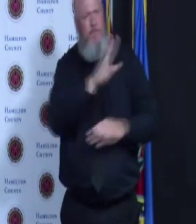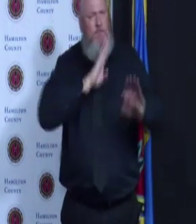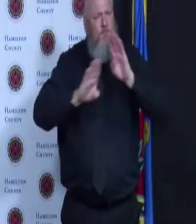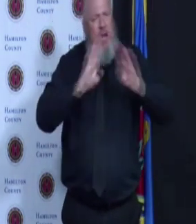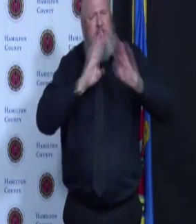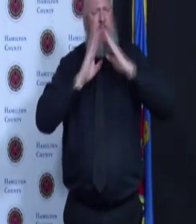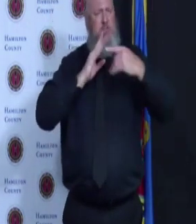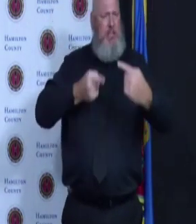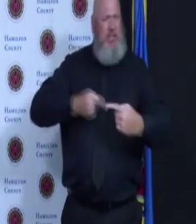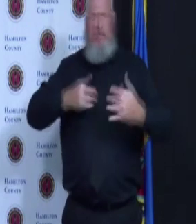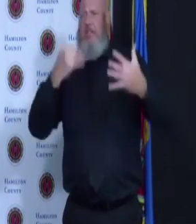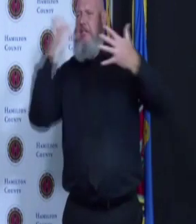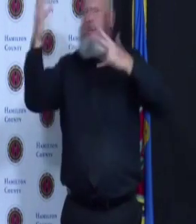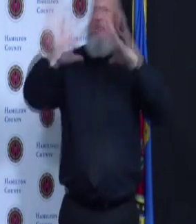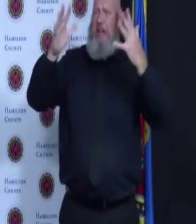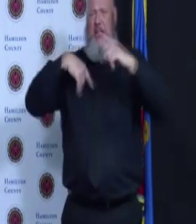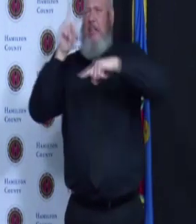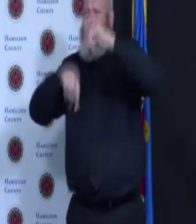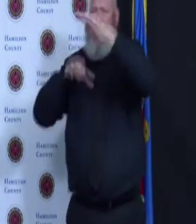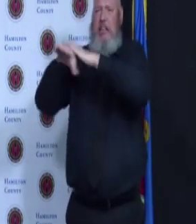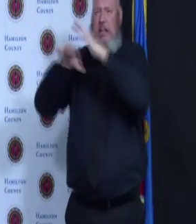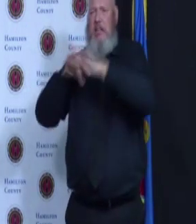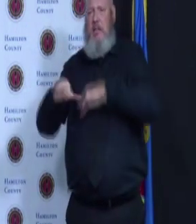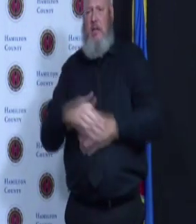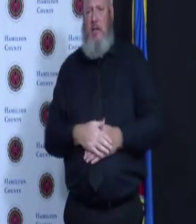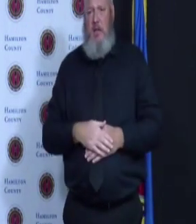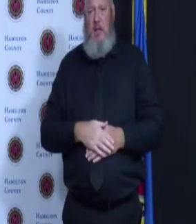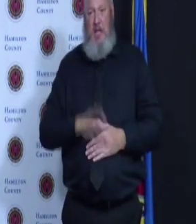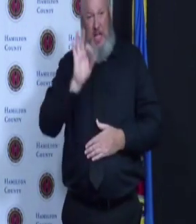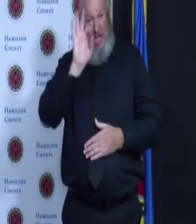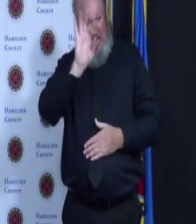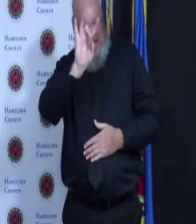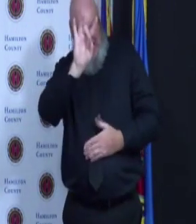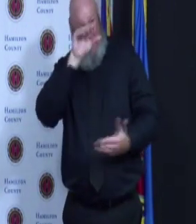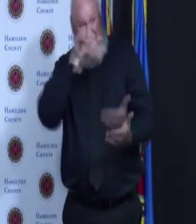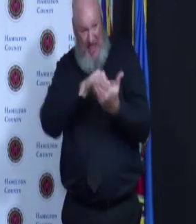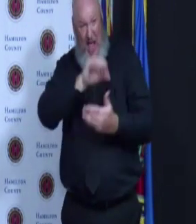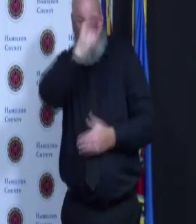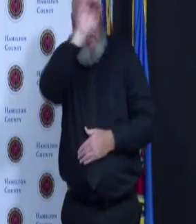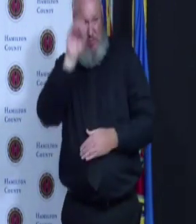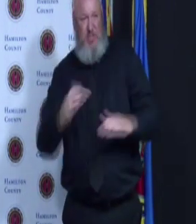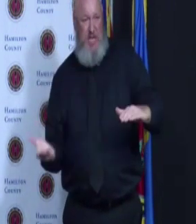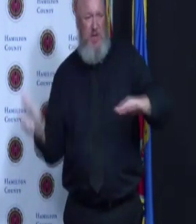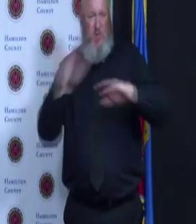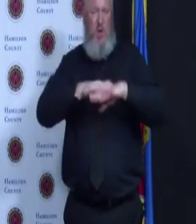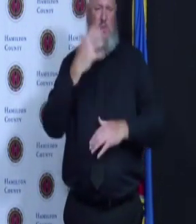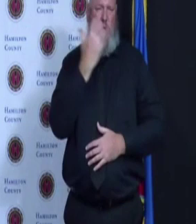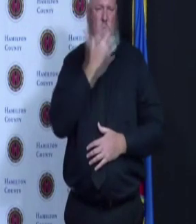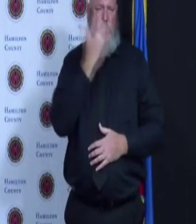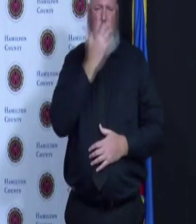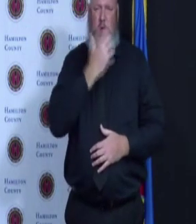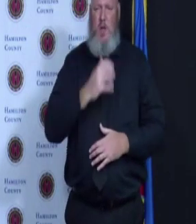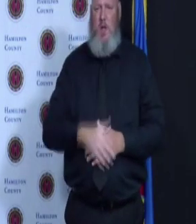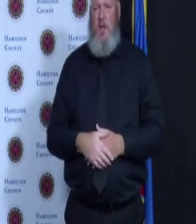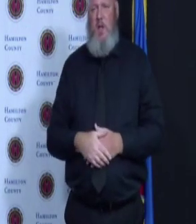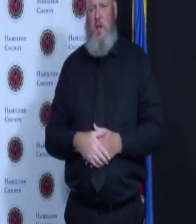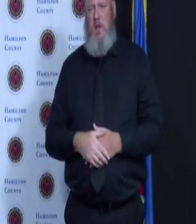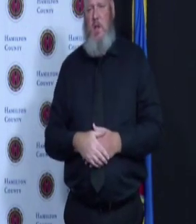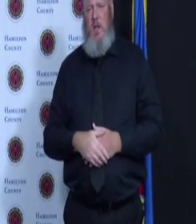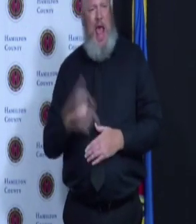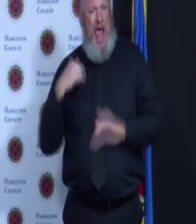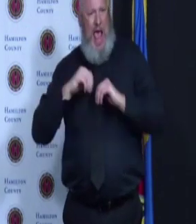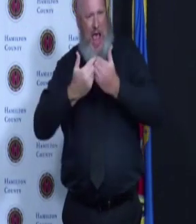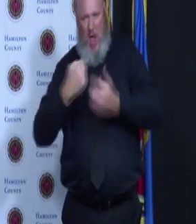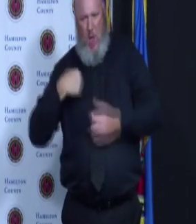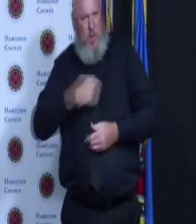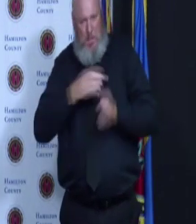for an 8,000% increase in call volume or website volume. And so I encourage people to continue to try.